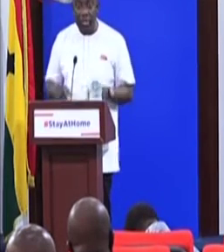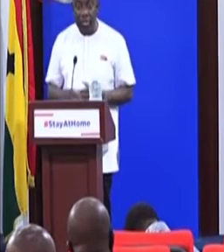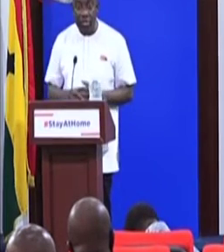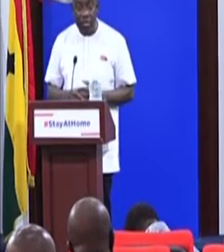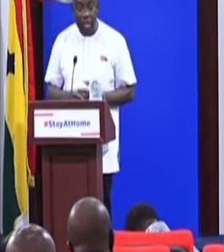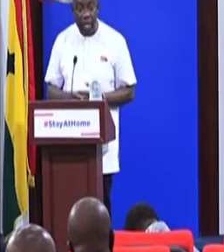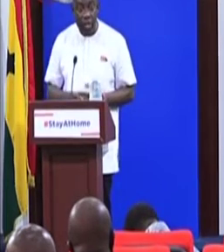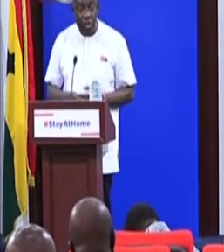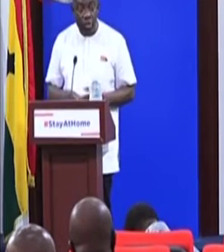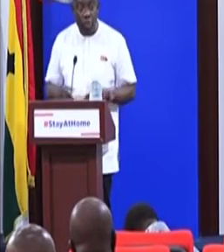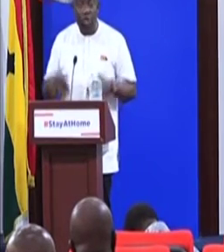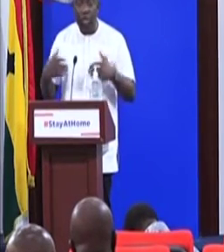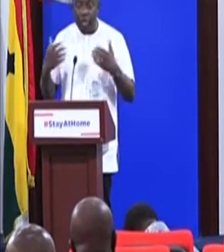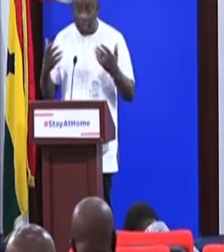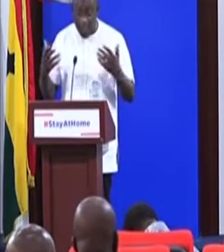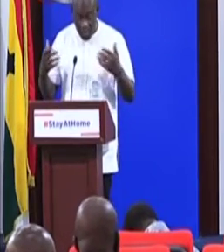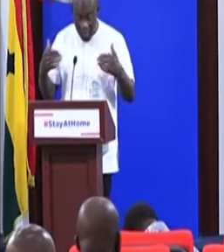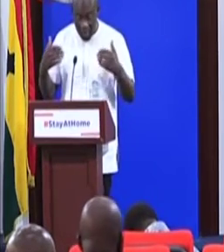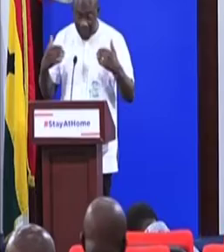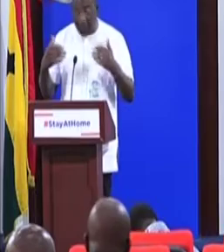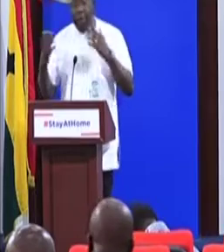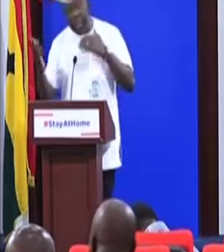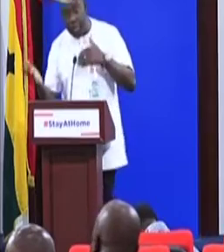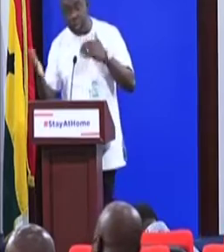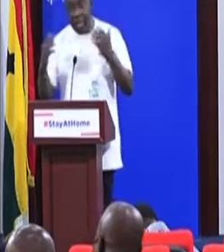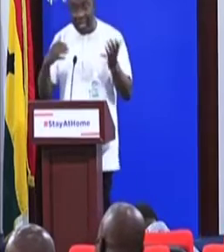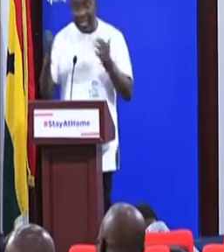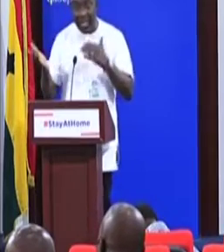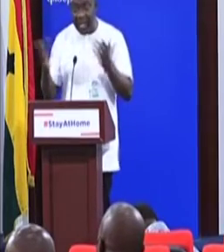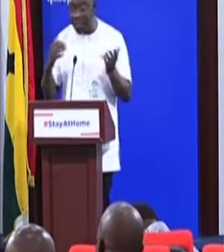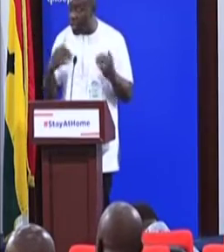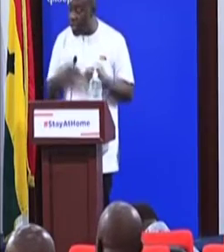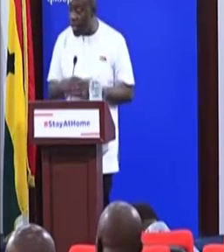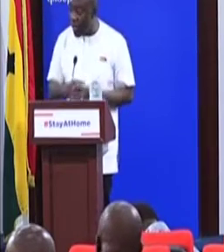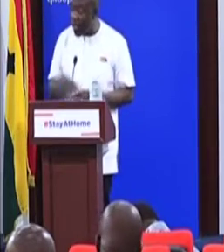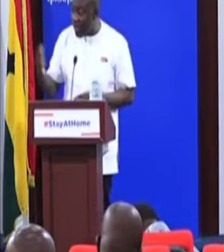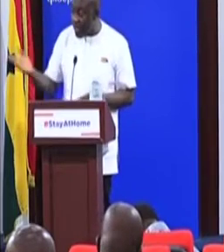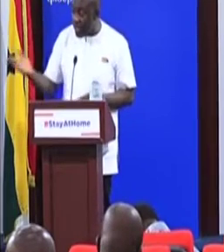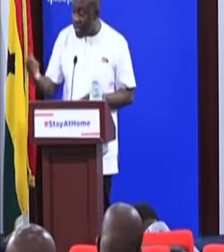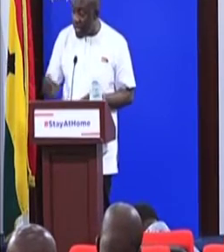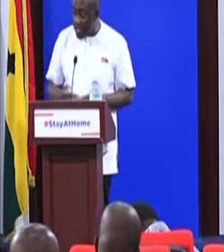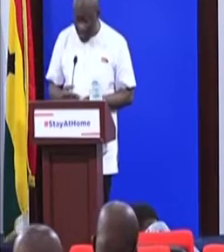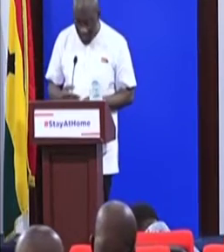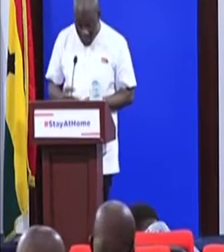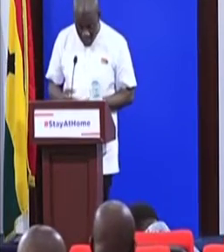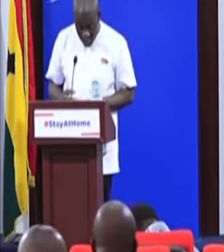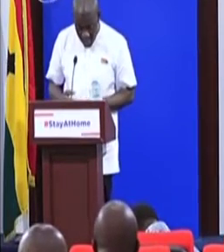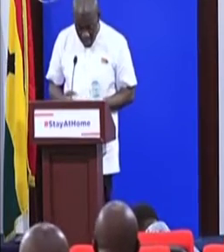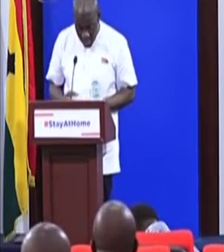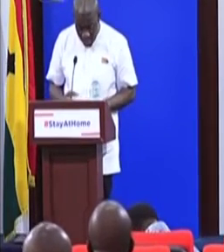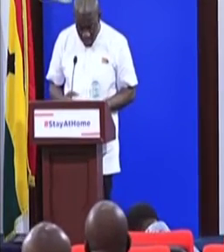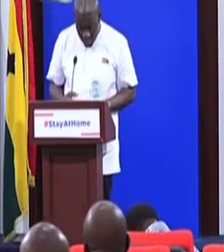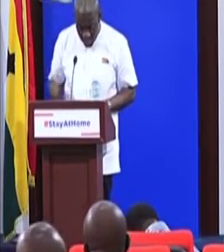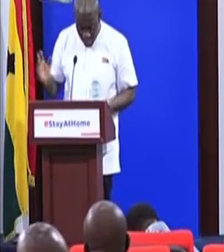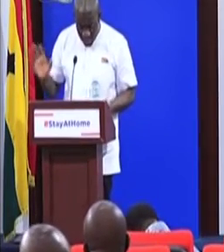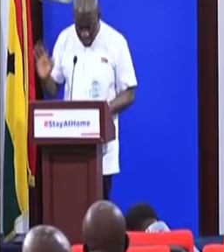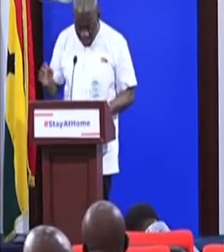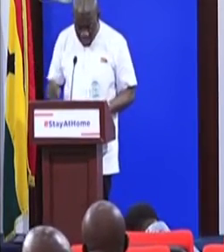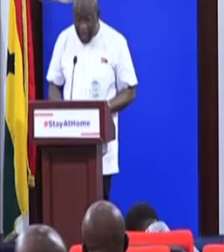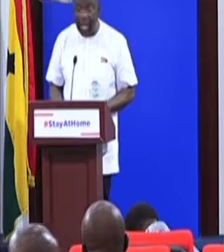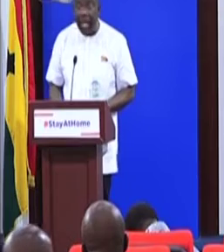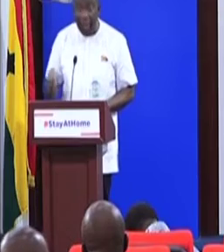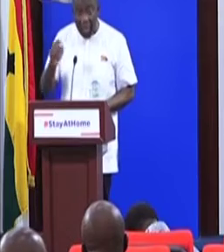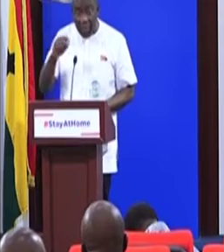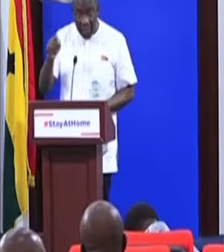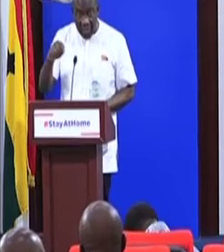vehicle seeking to go through. So please also understand that they have to do their work, but ACP, you may want to have a word with your colleagues